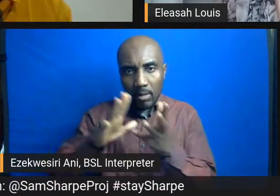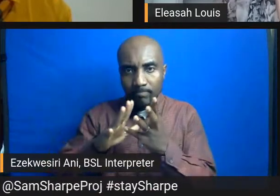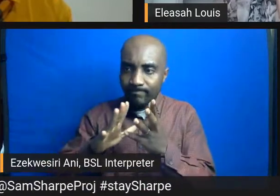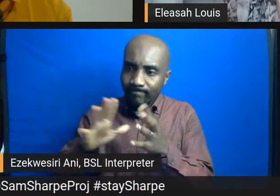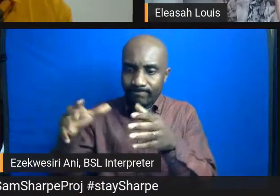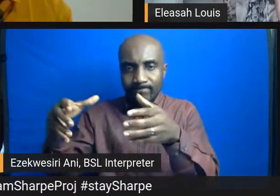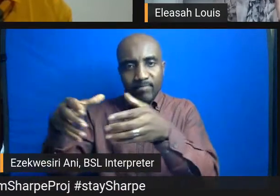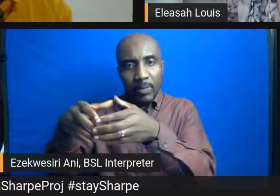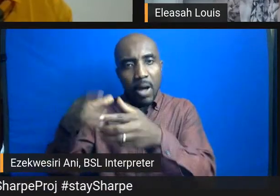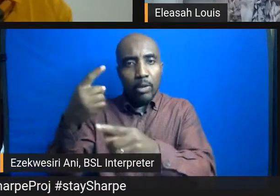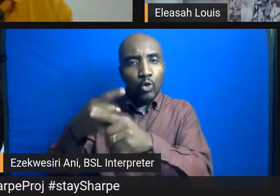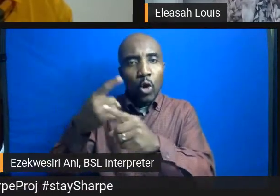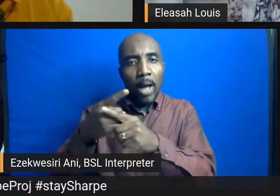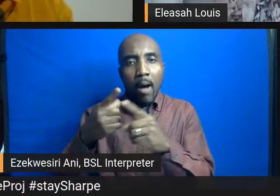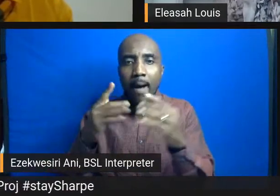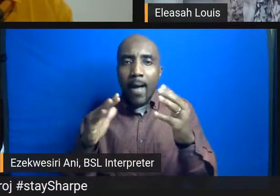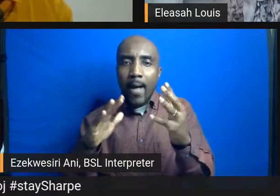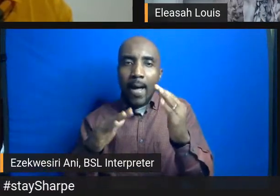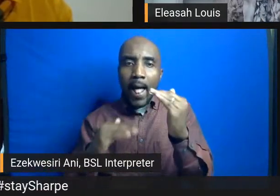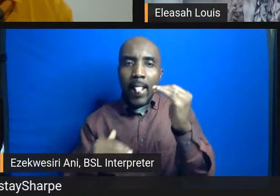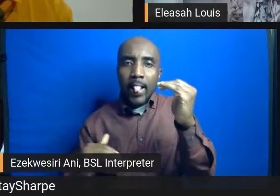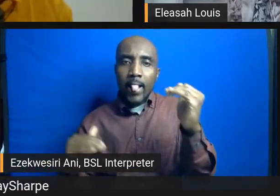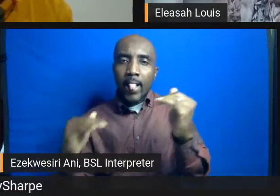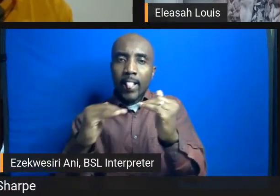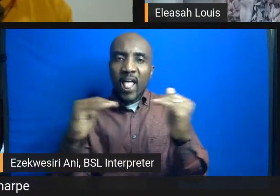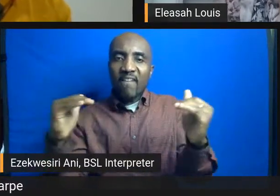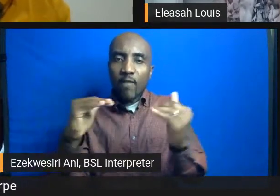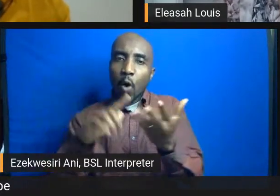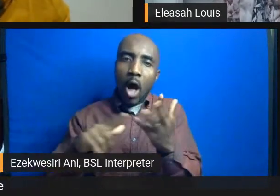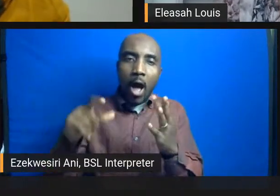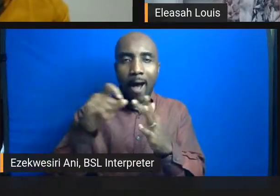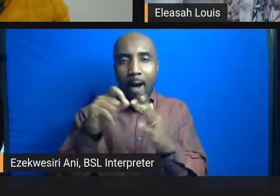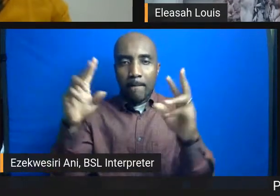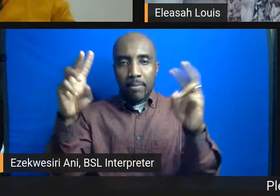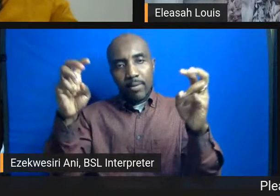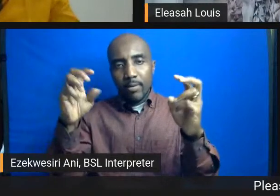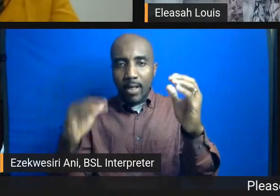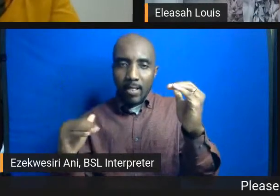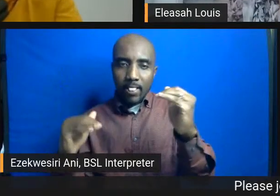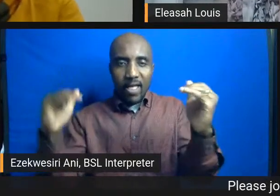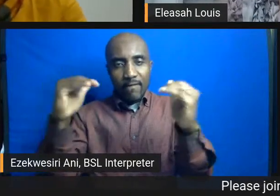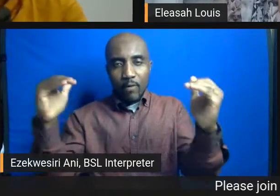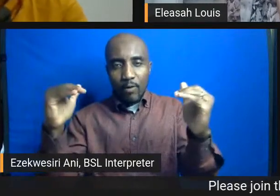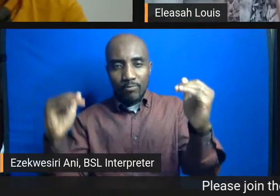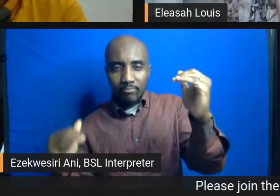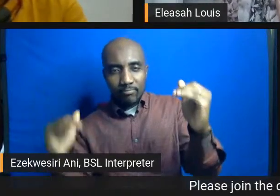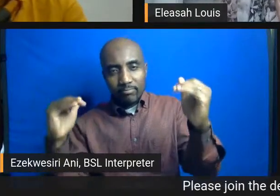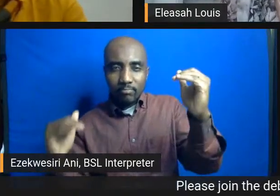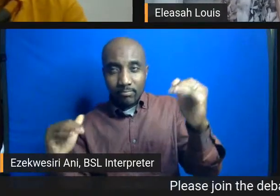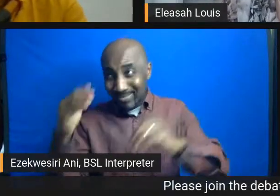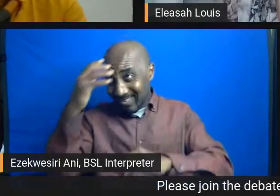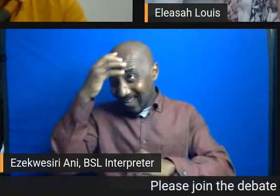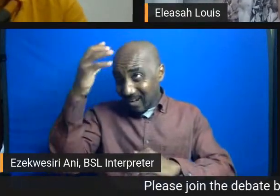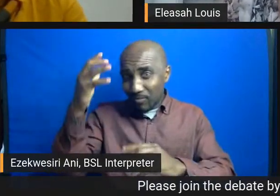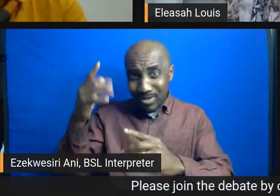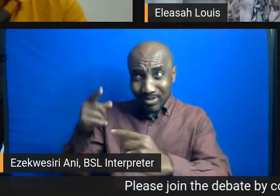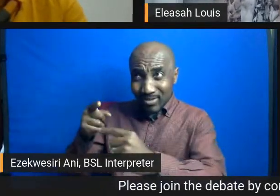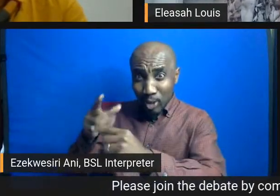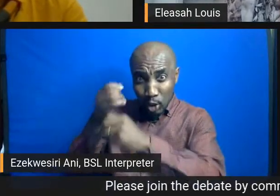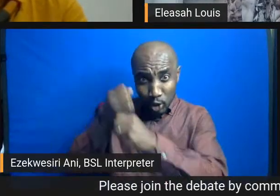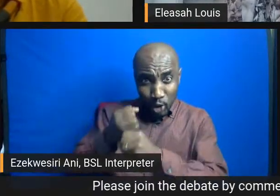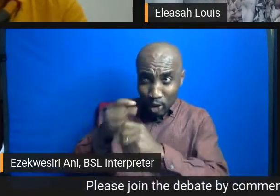the church must take to engage with or challenge the government to address issues covered